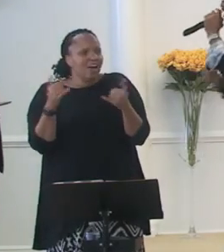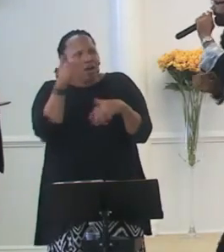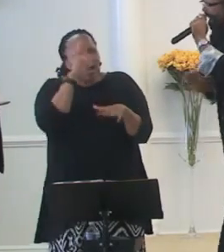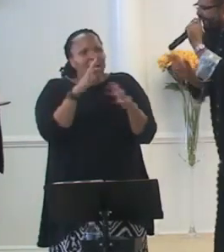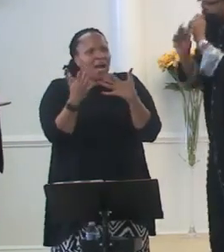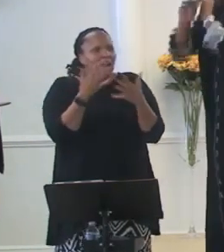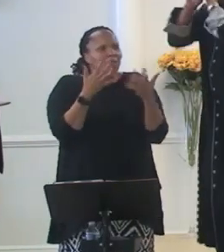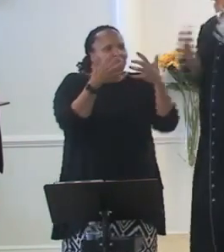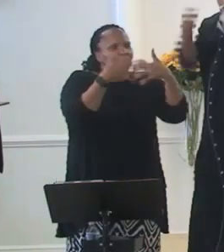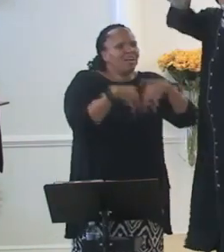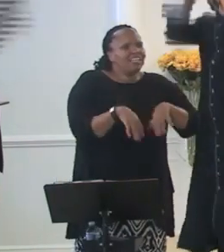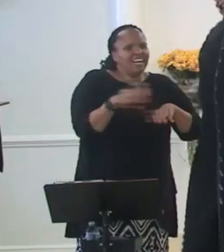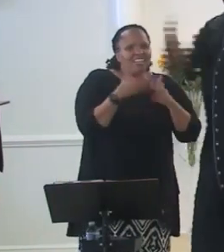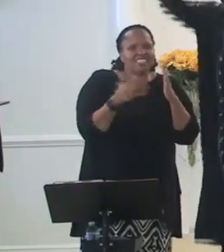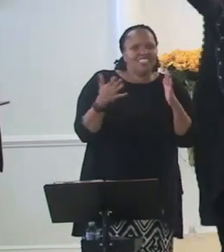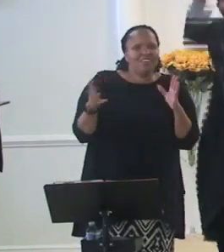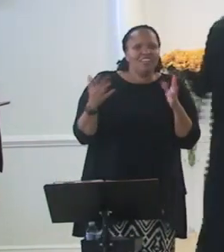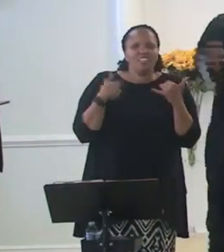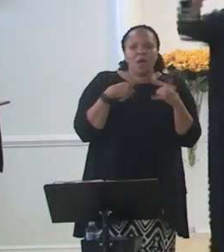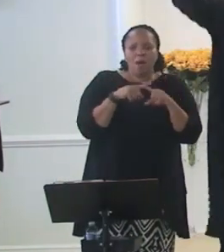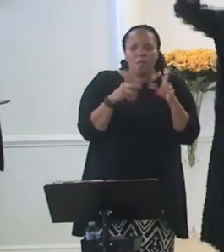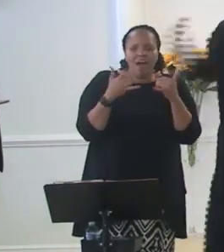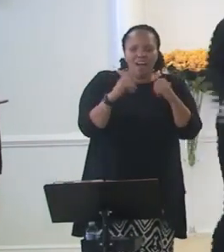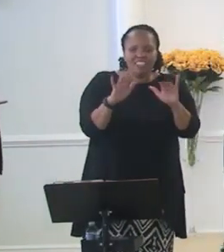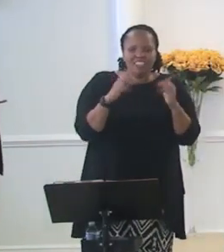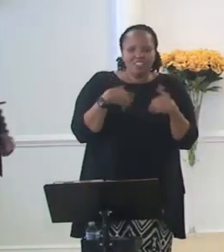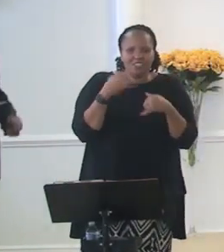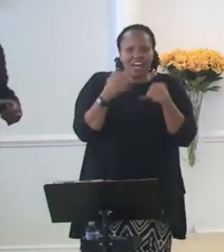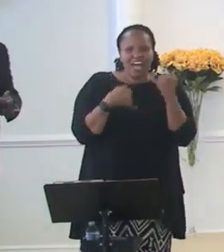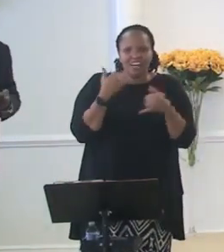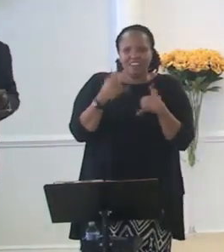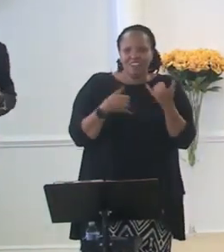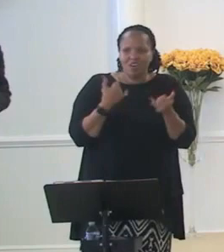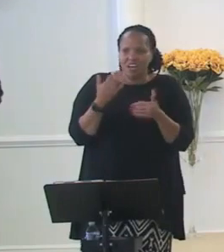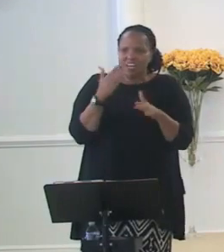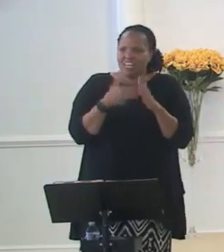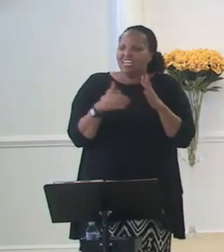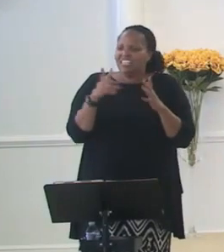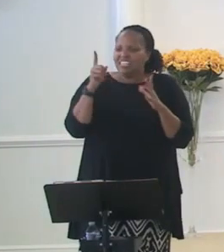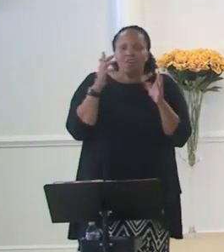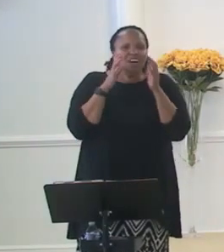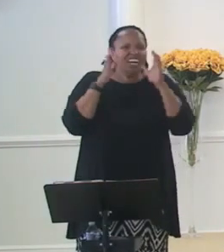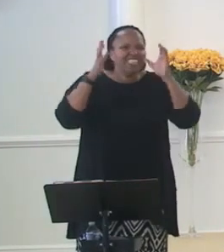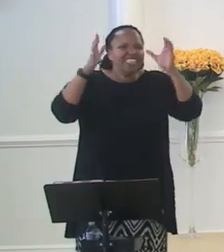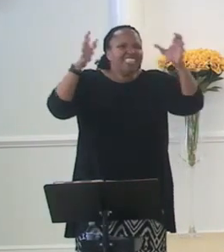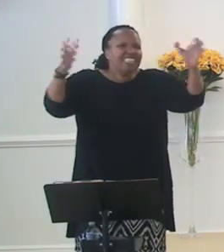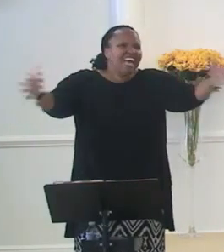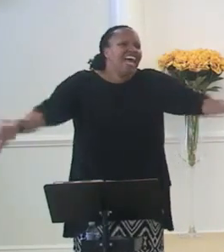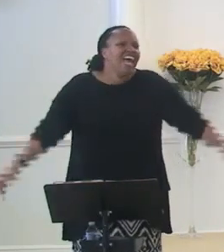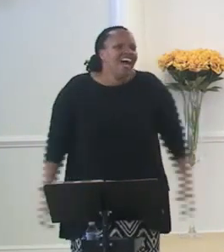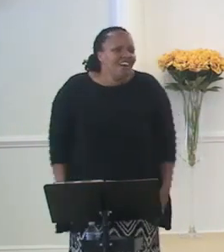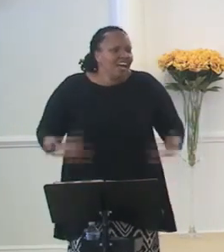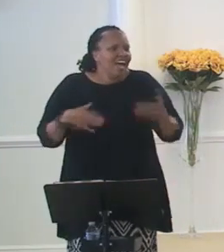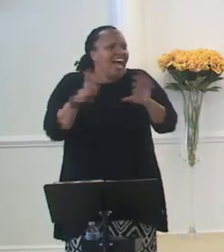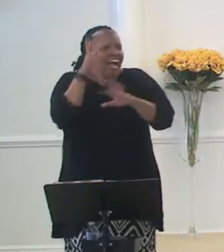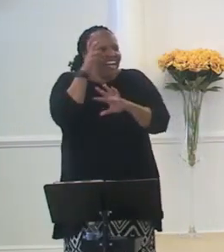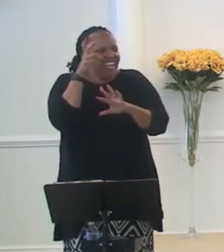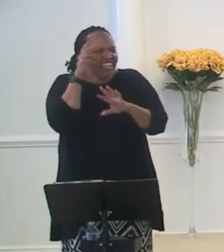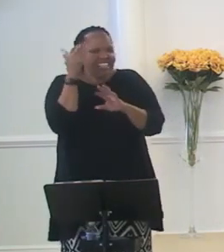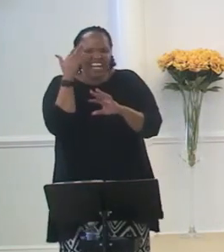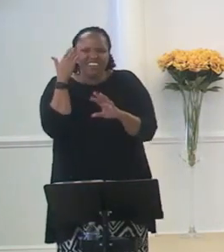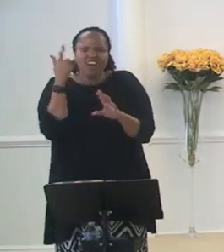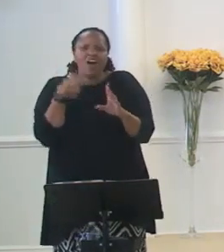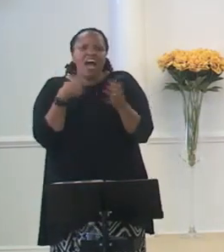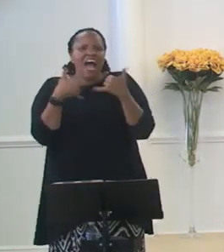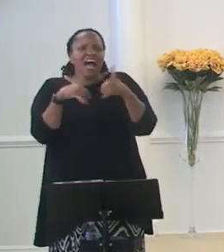some things in my life, but I still have joy. Somebody yell out the top of their lungs and let the devil know